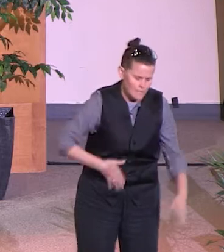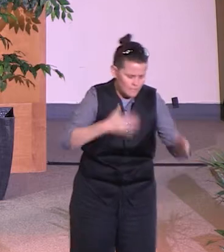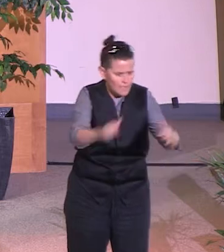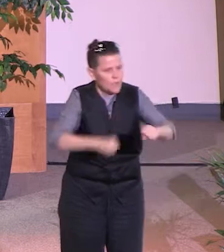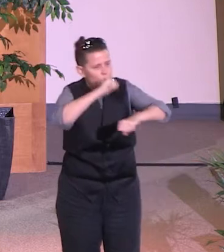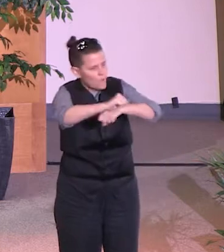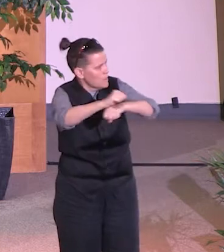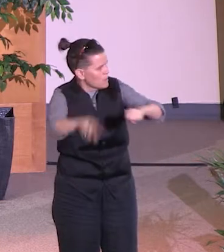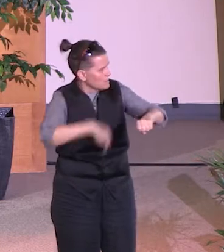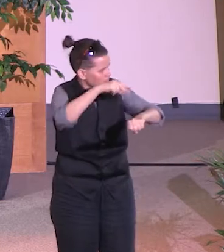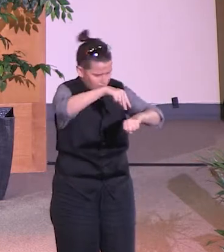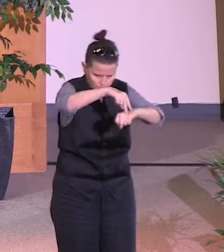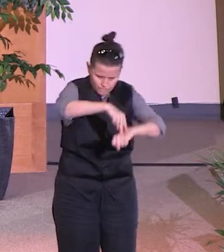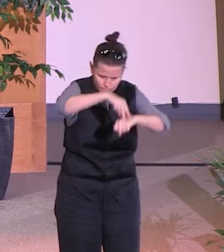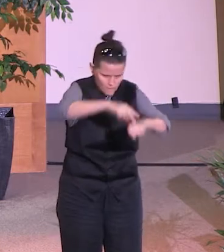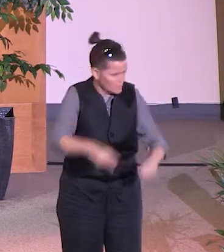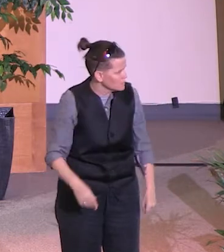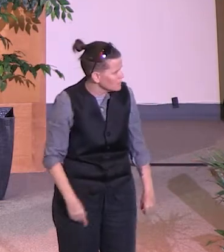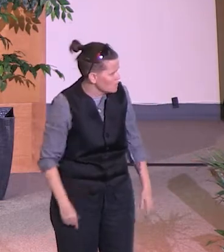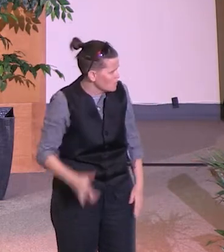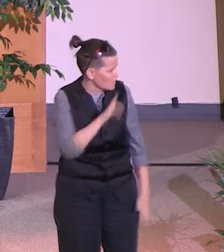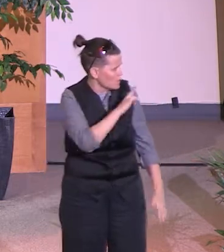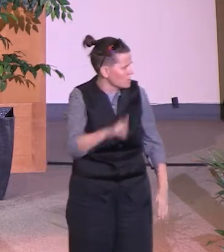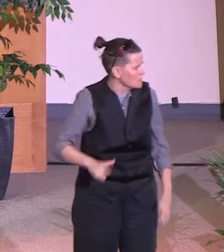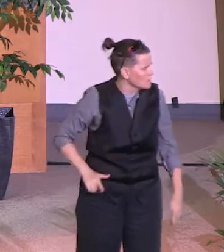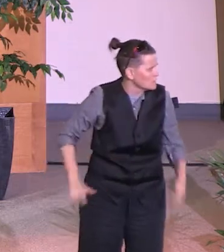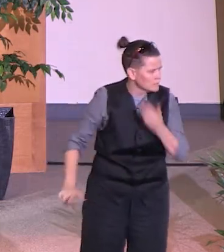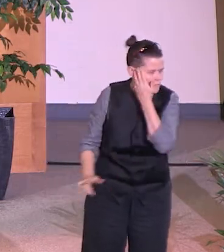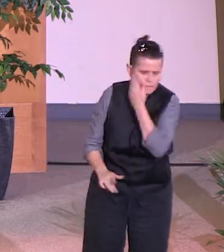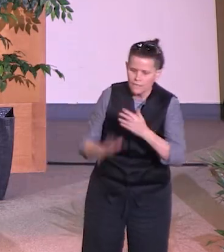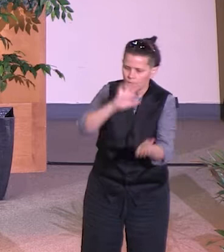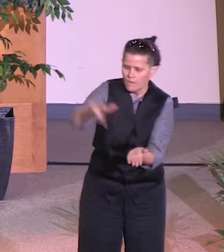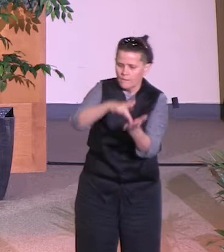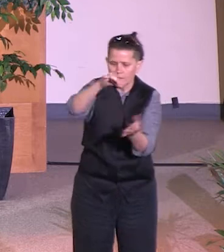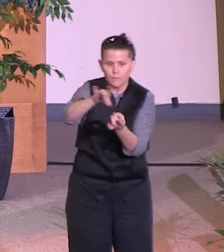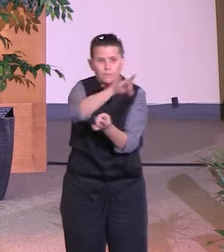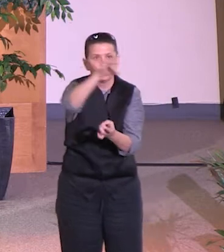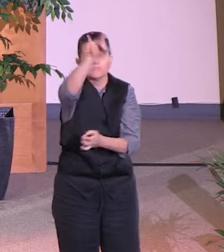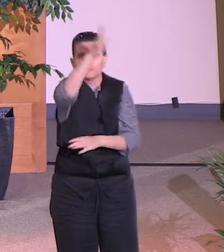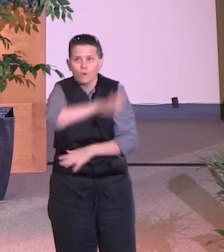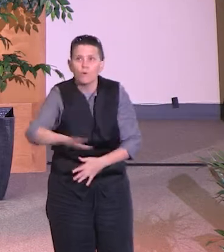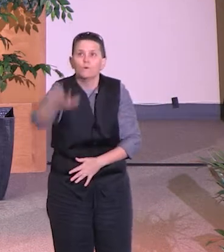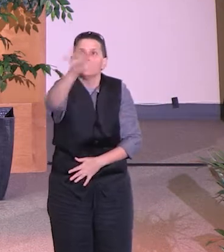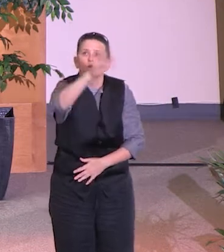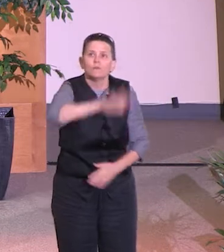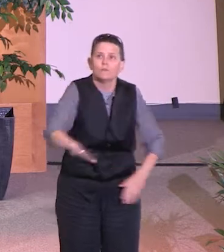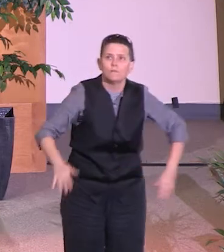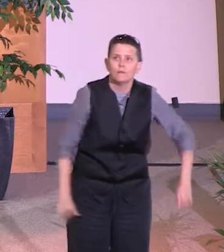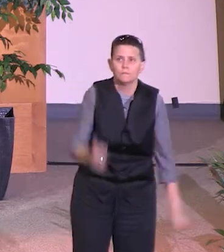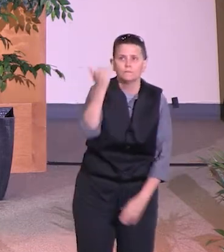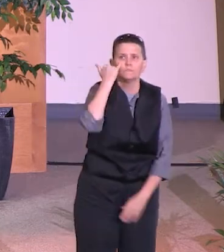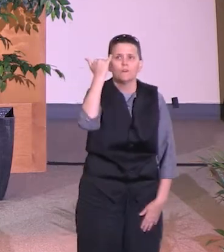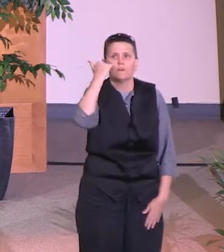Gonna stand on the rock. Yes, Lord. Smack dab in the middle of the Spirit zone. If I